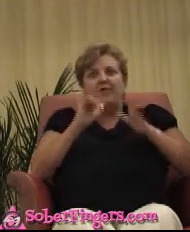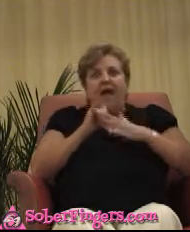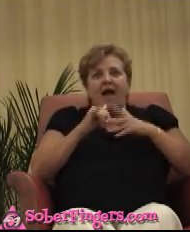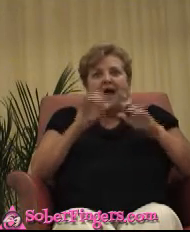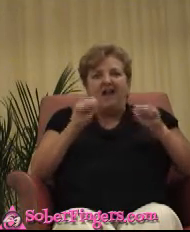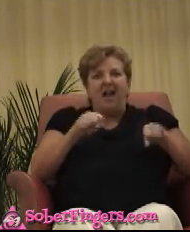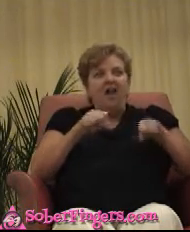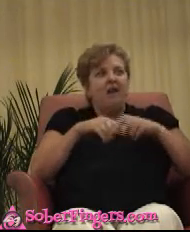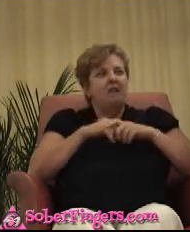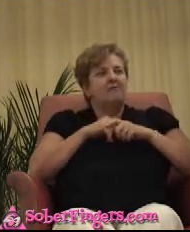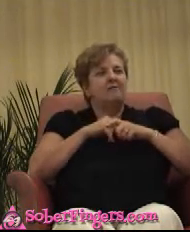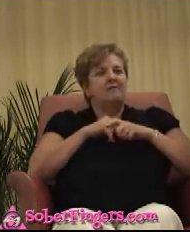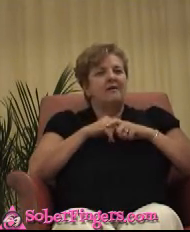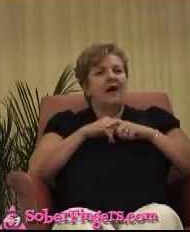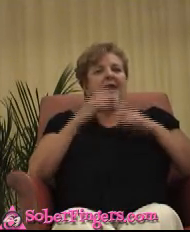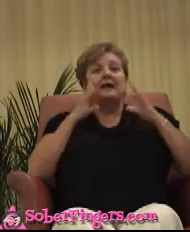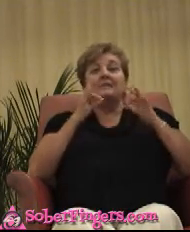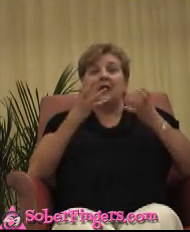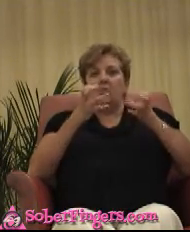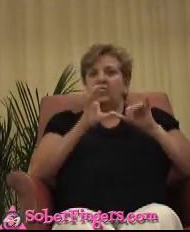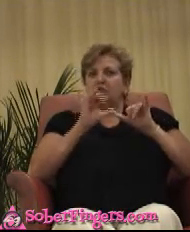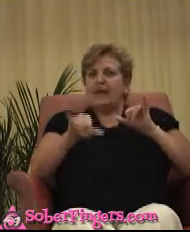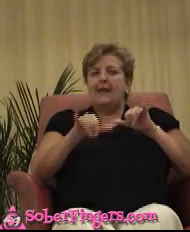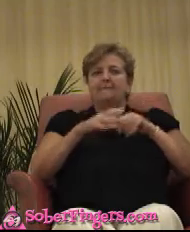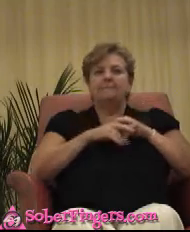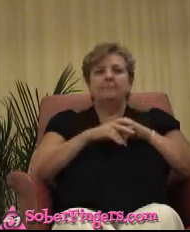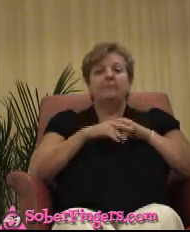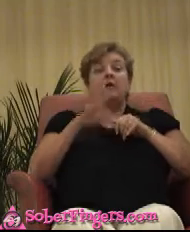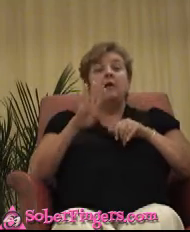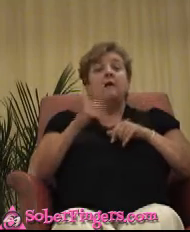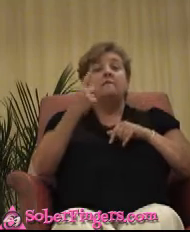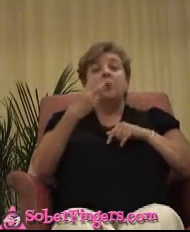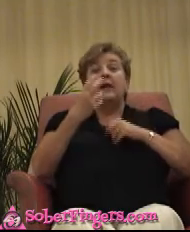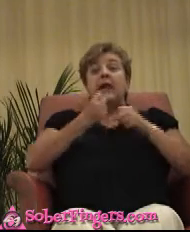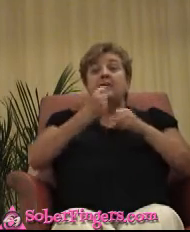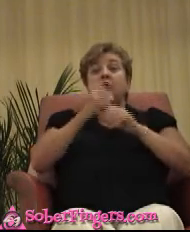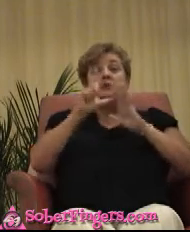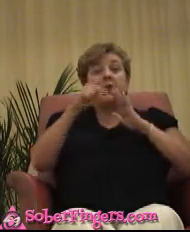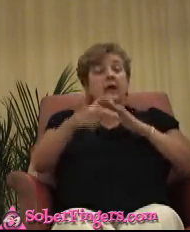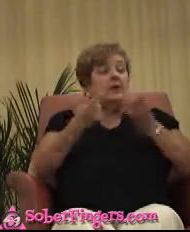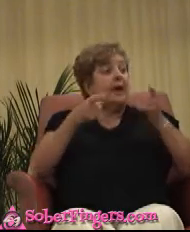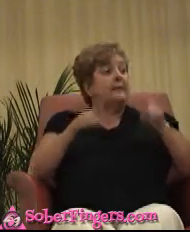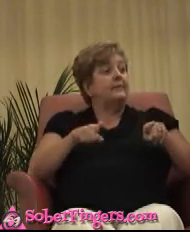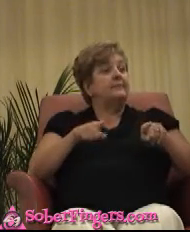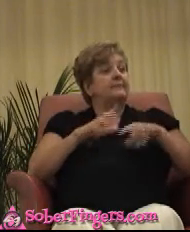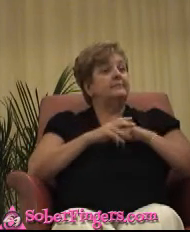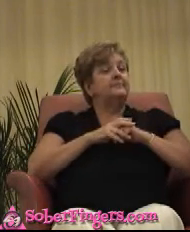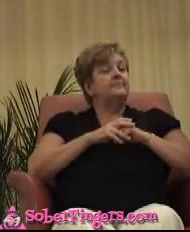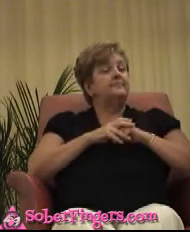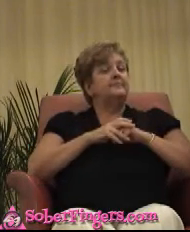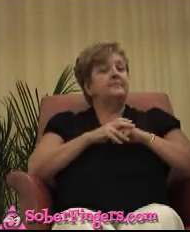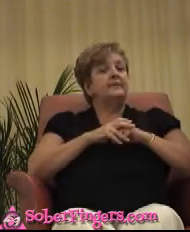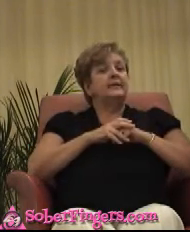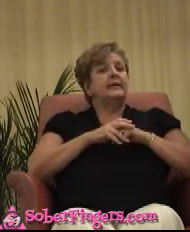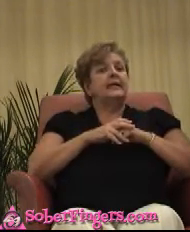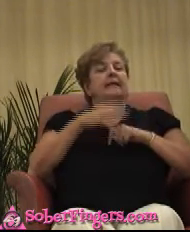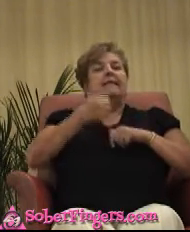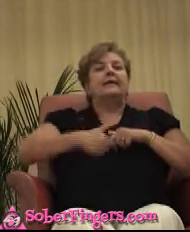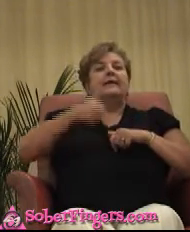And I was going to stay. I really liked it. 4.5 years later, I was called in by the commanding officer, and he